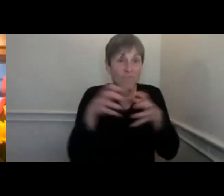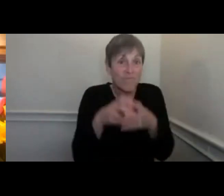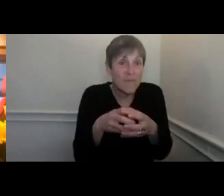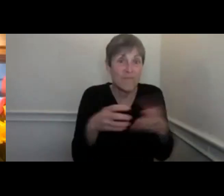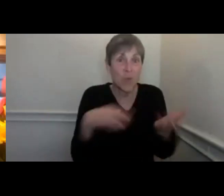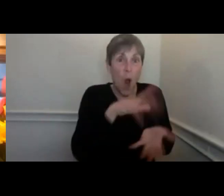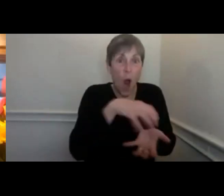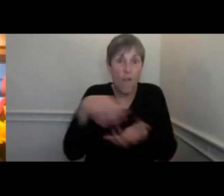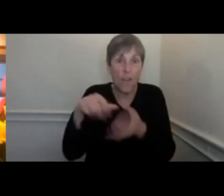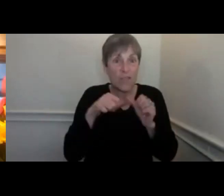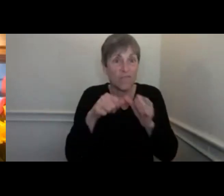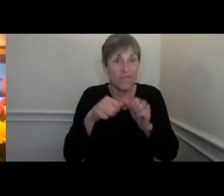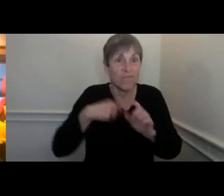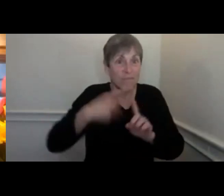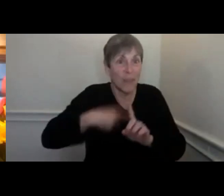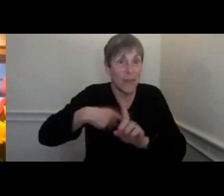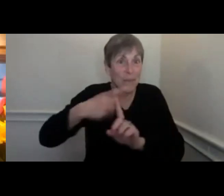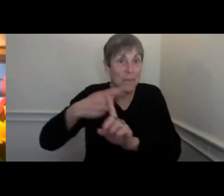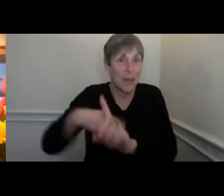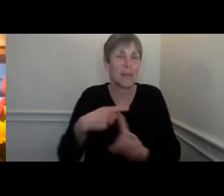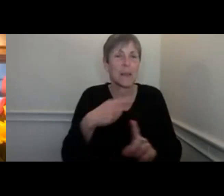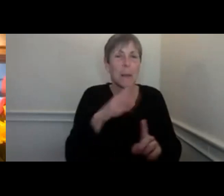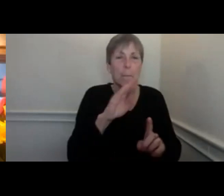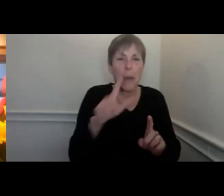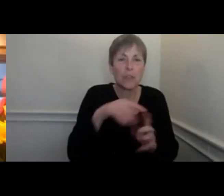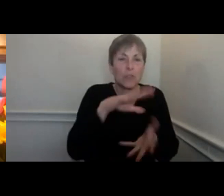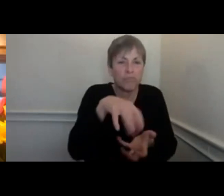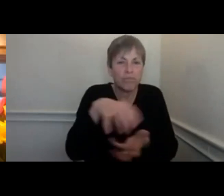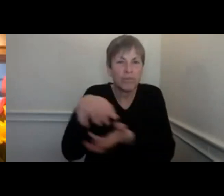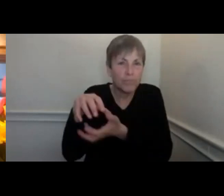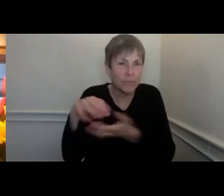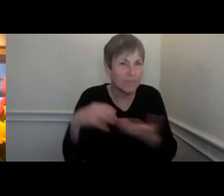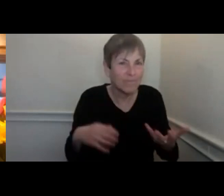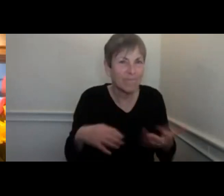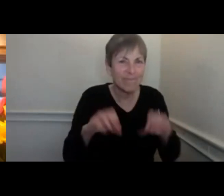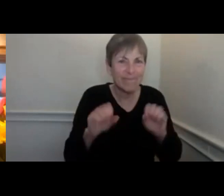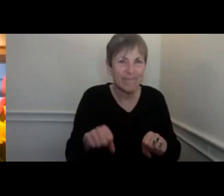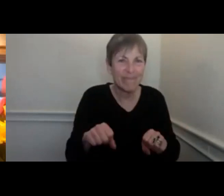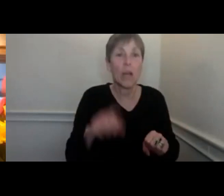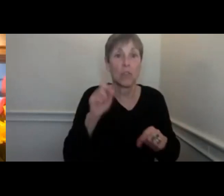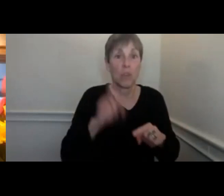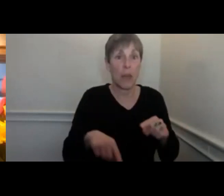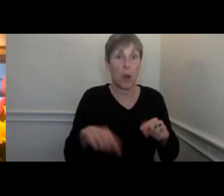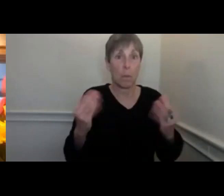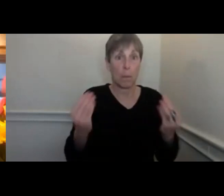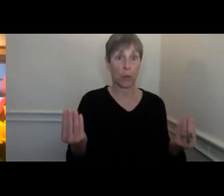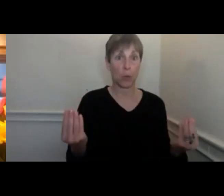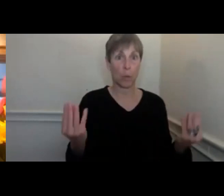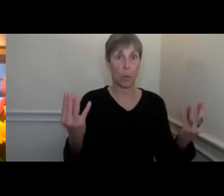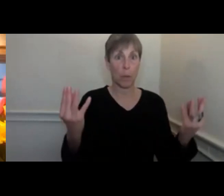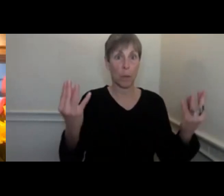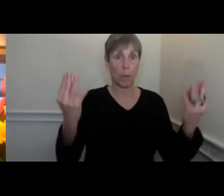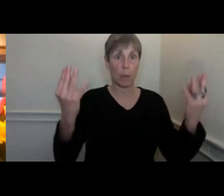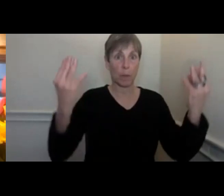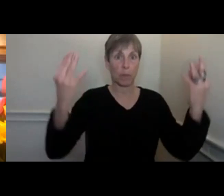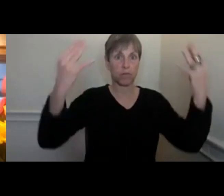too, right? Lots of basil. And then as those tomato plants get larger, they will overshadow